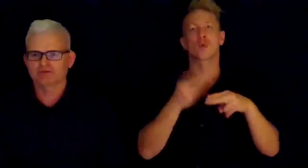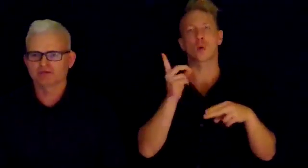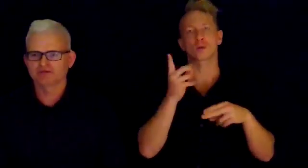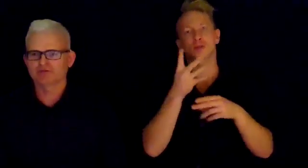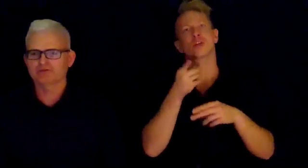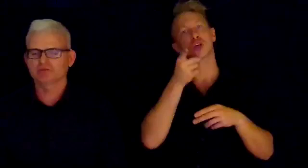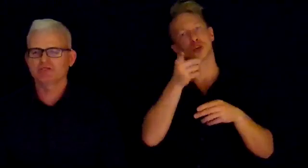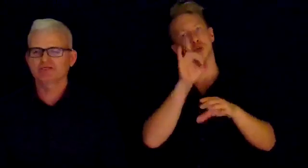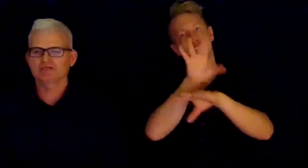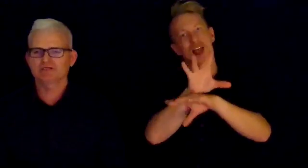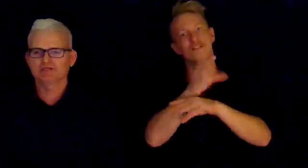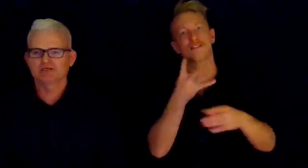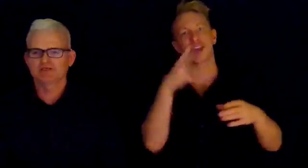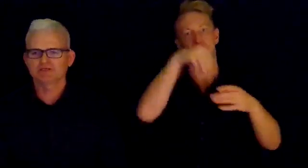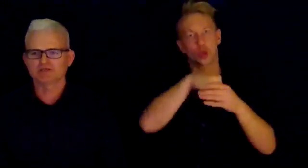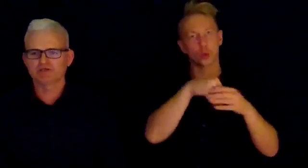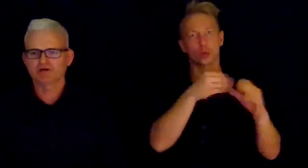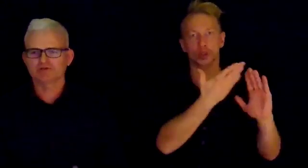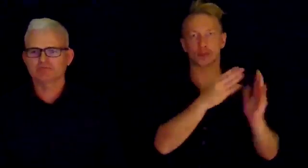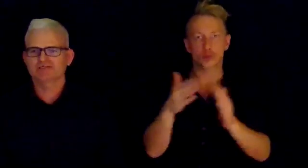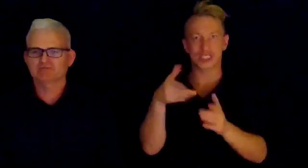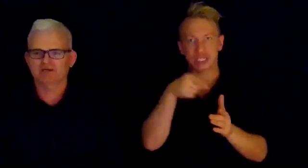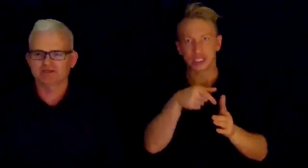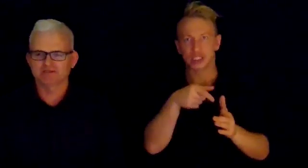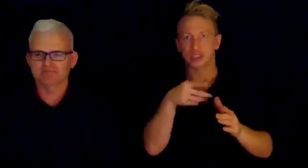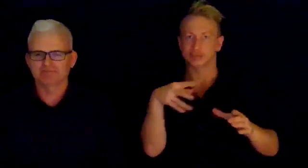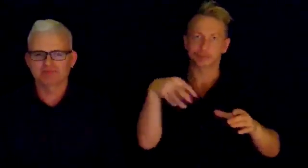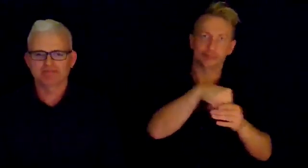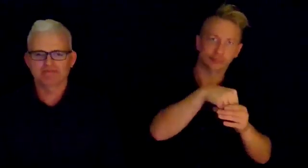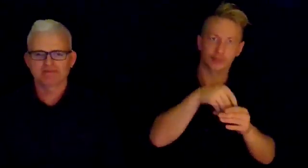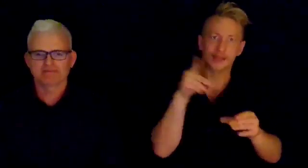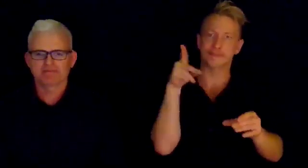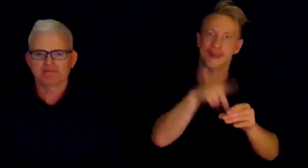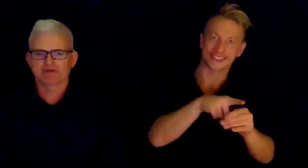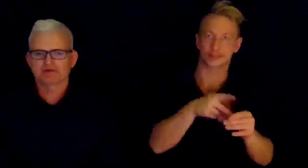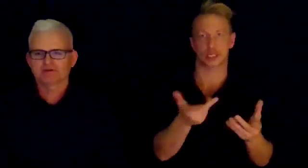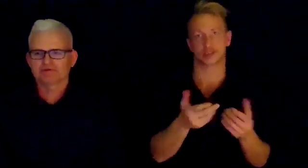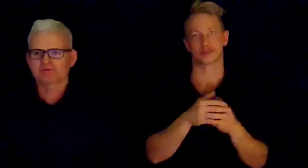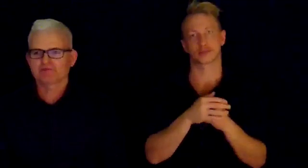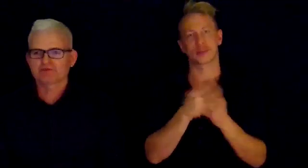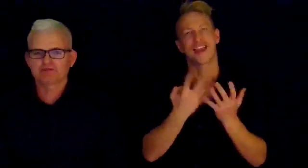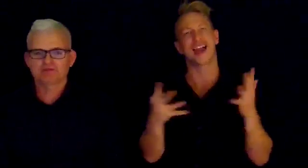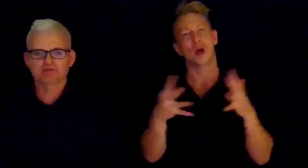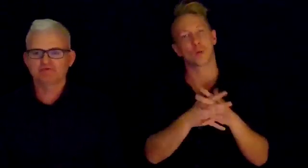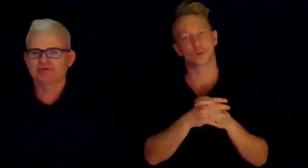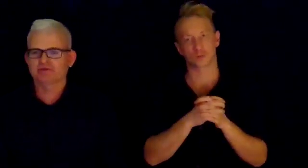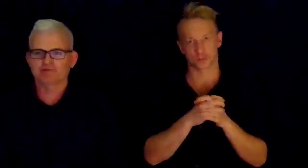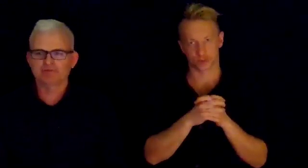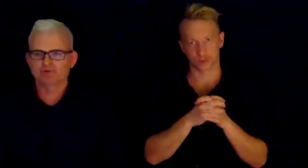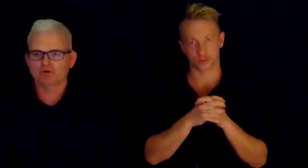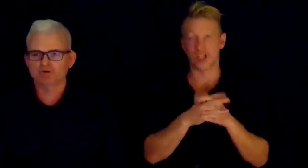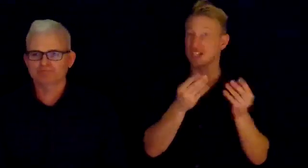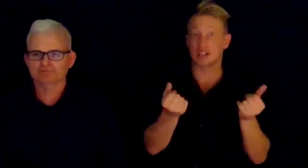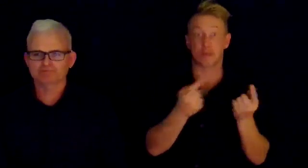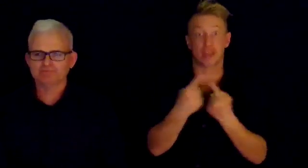yourself into the community that you like to participate in? There's some of the things that you've never